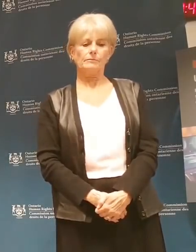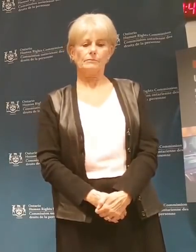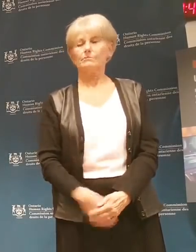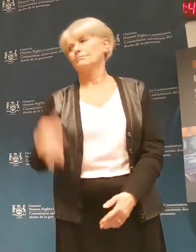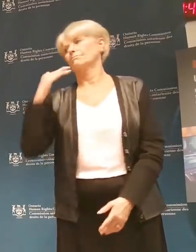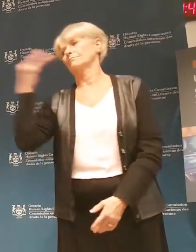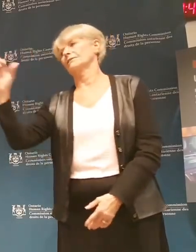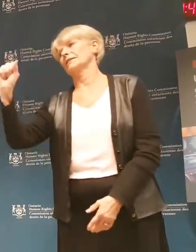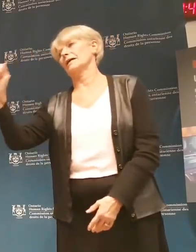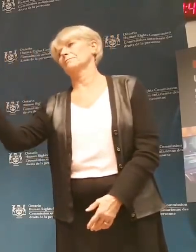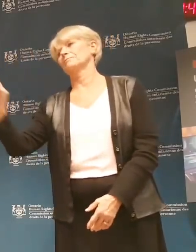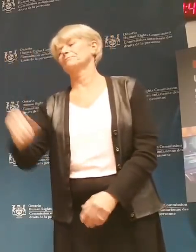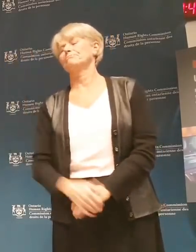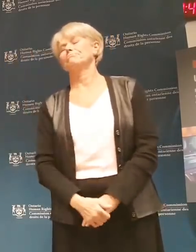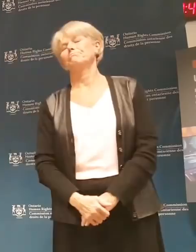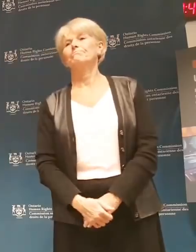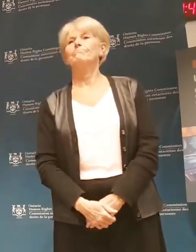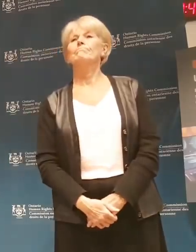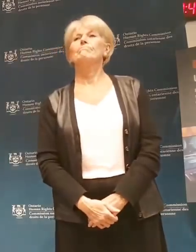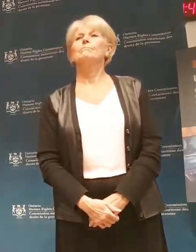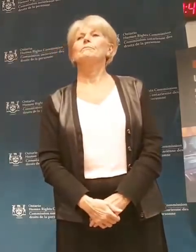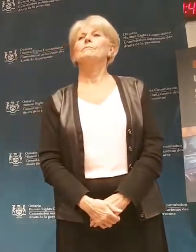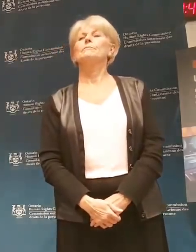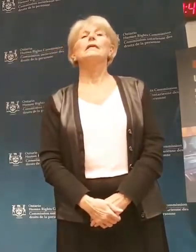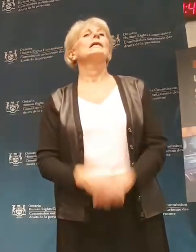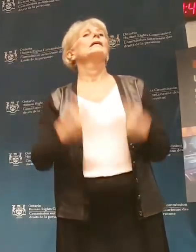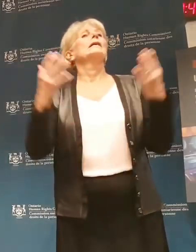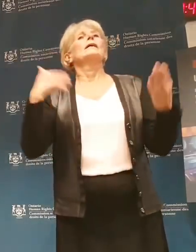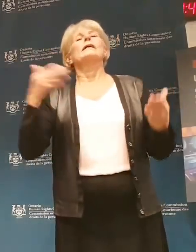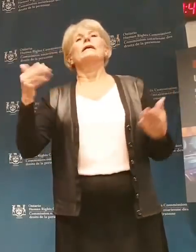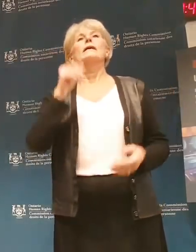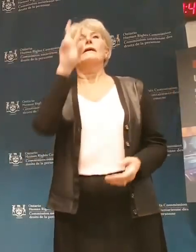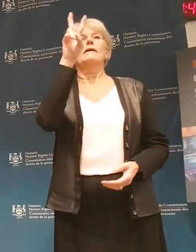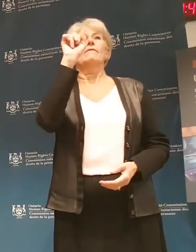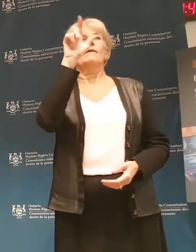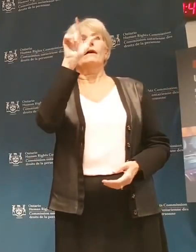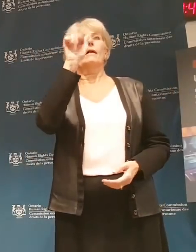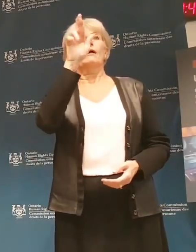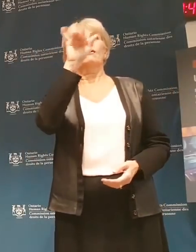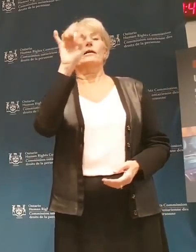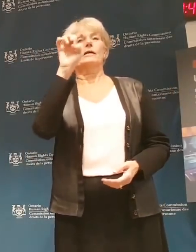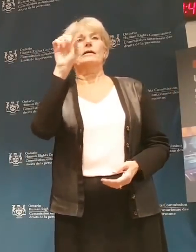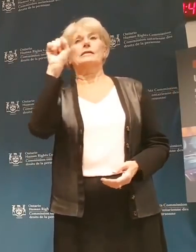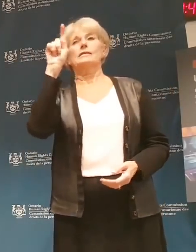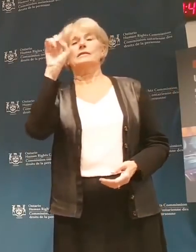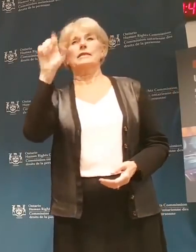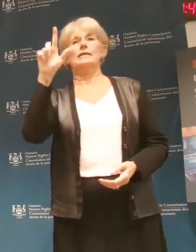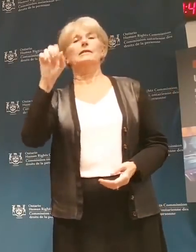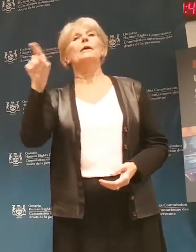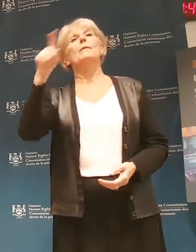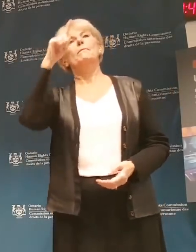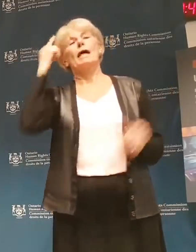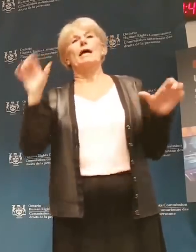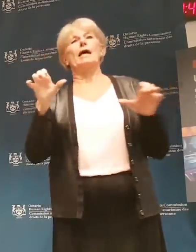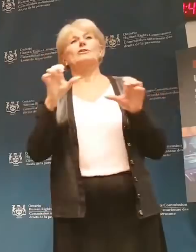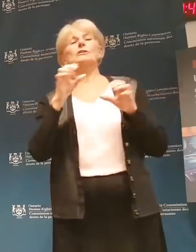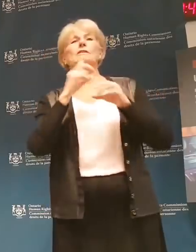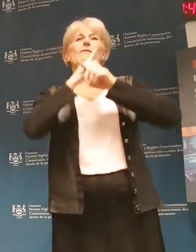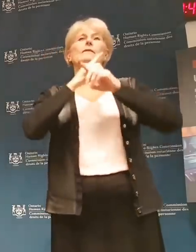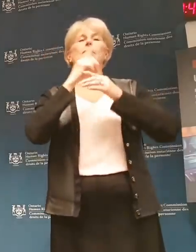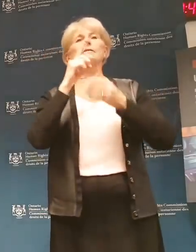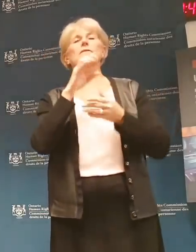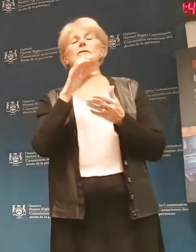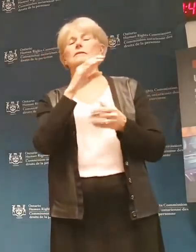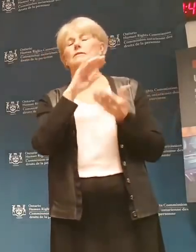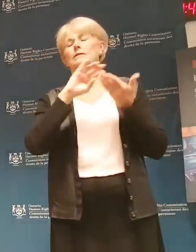Thank you, Sam, for sharing those stories. I now invite Valerie Steele with the Black Action Defense Committee to add a